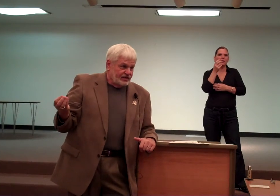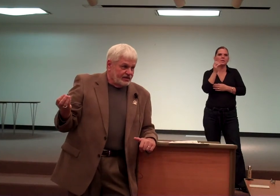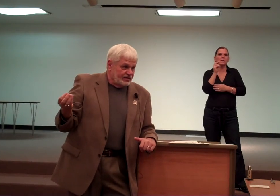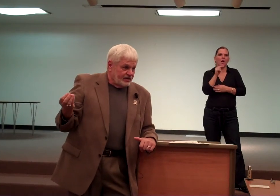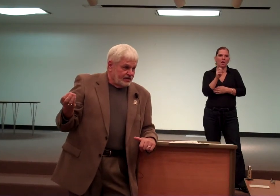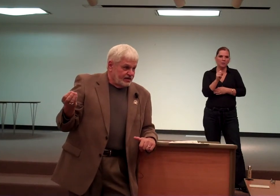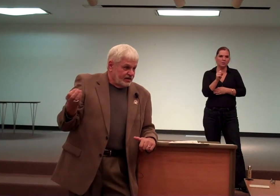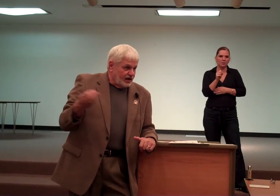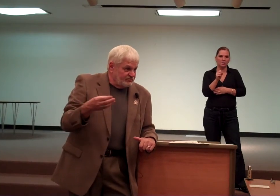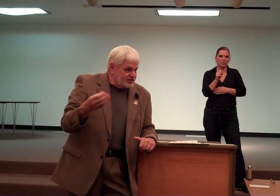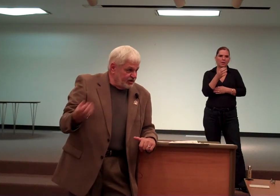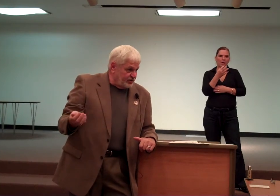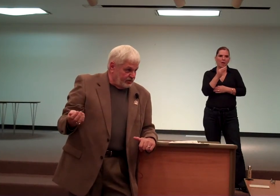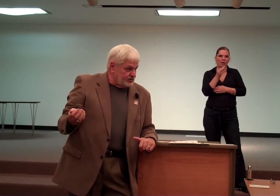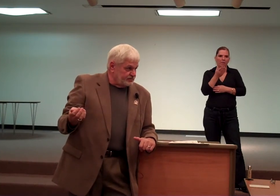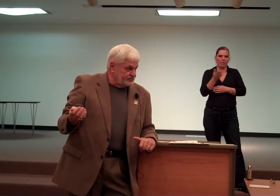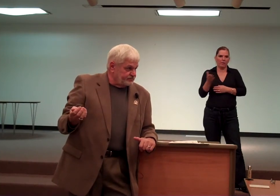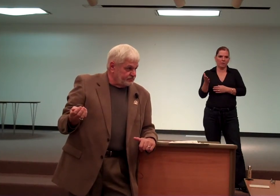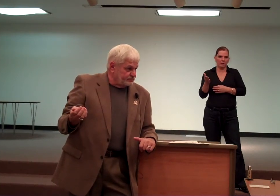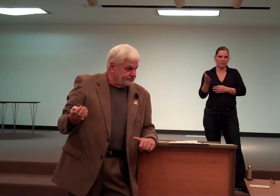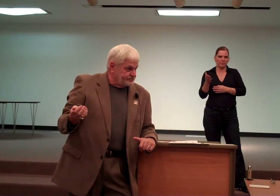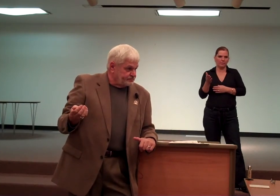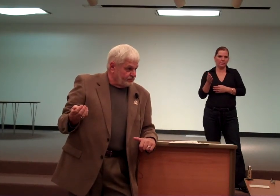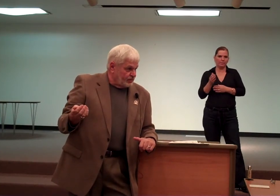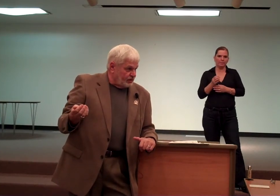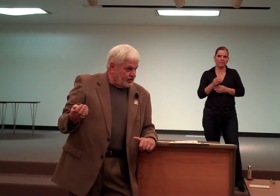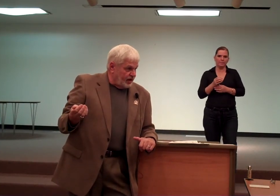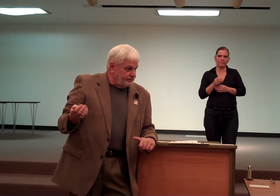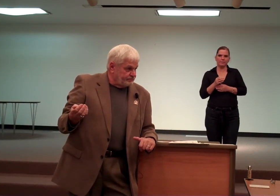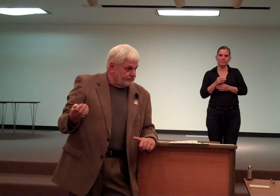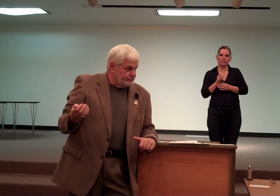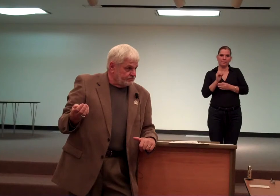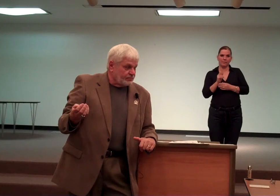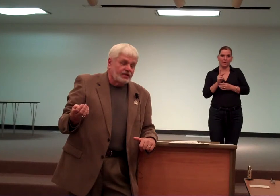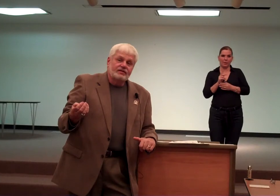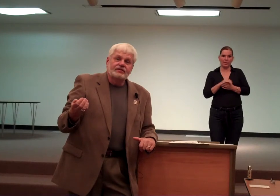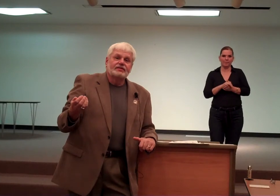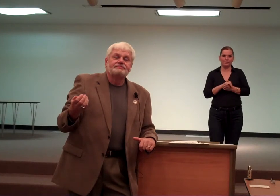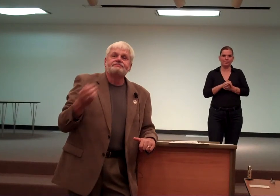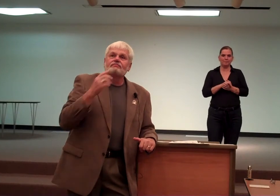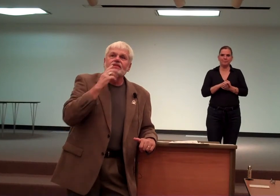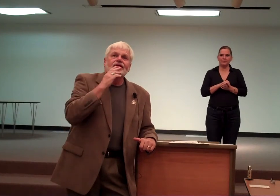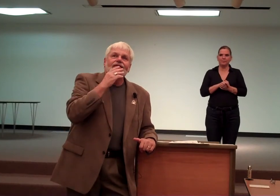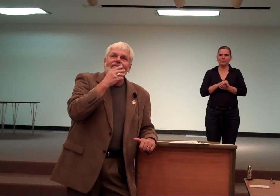tons of materials. Okay?